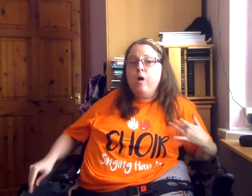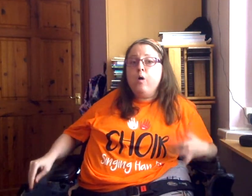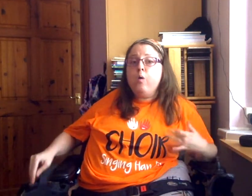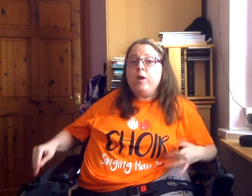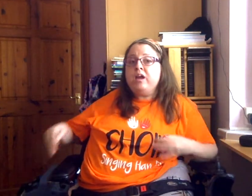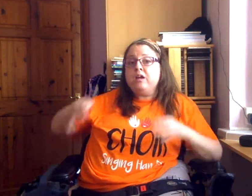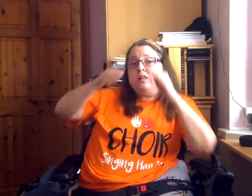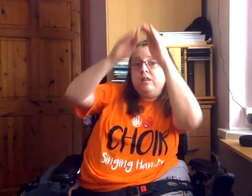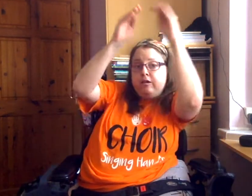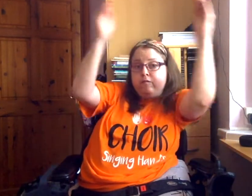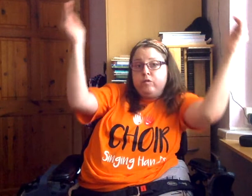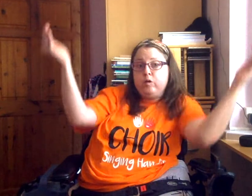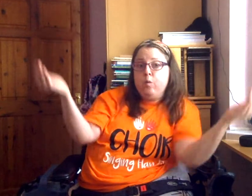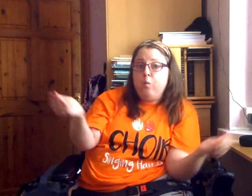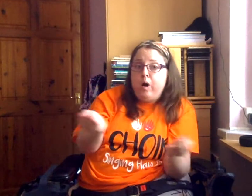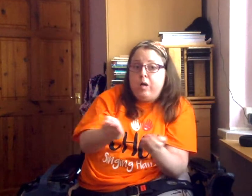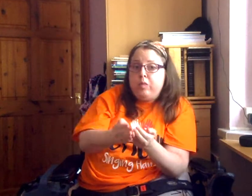We can live in a world that we